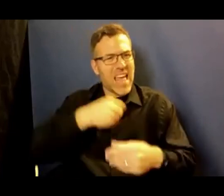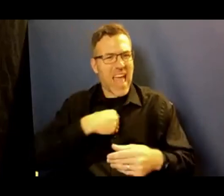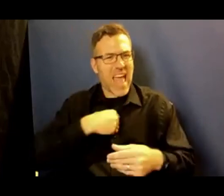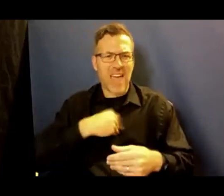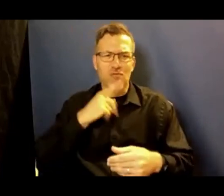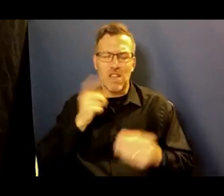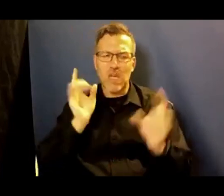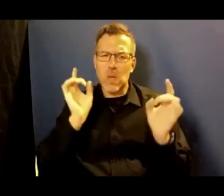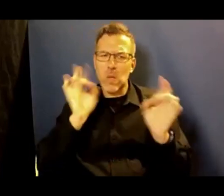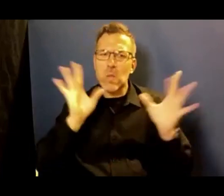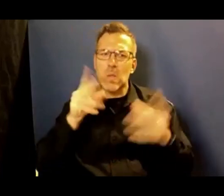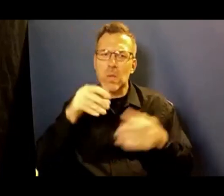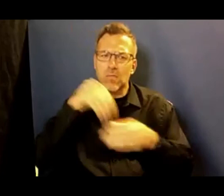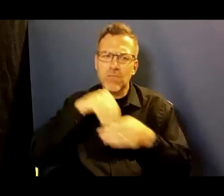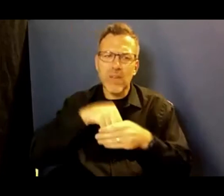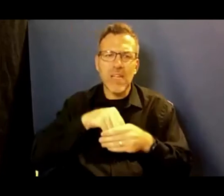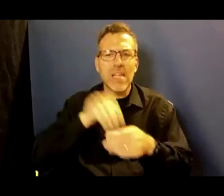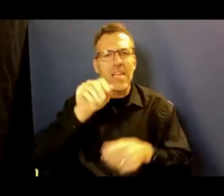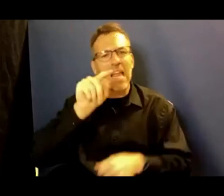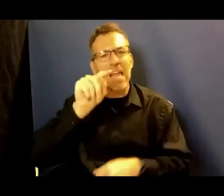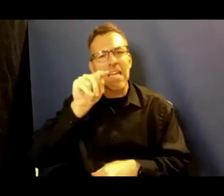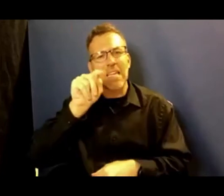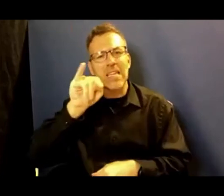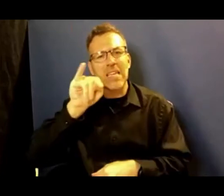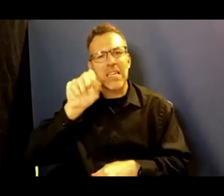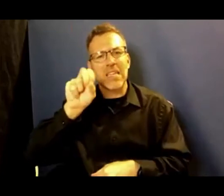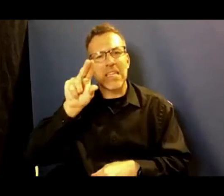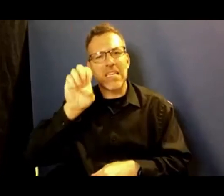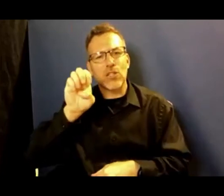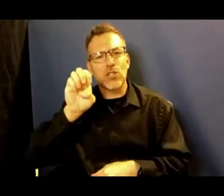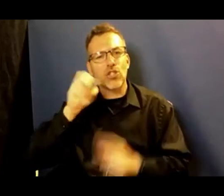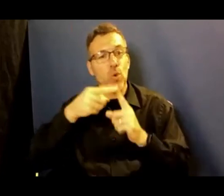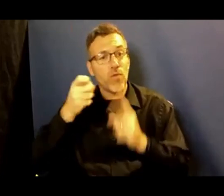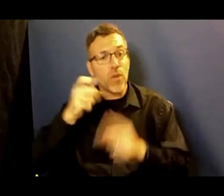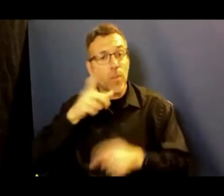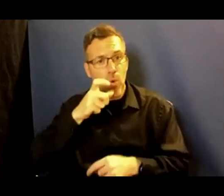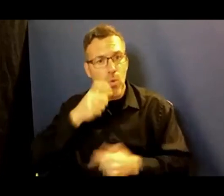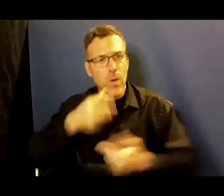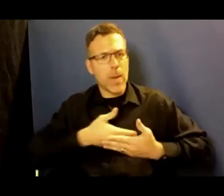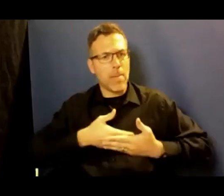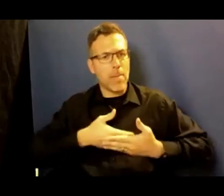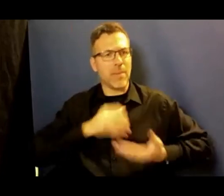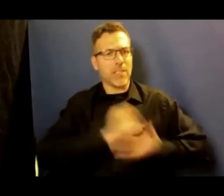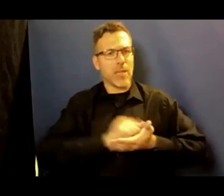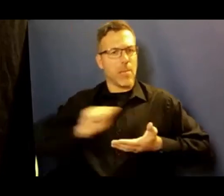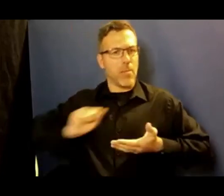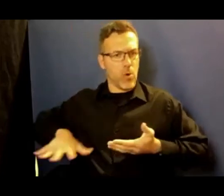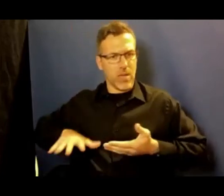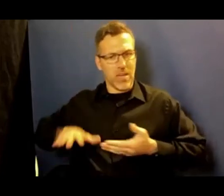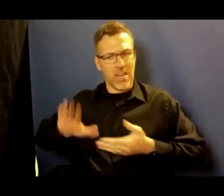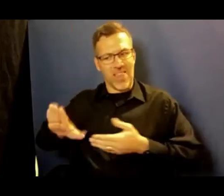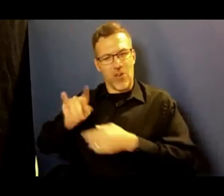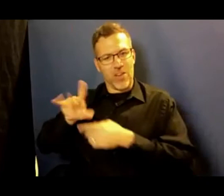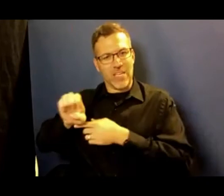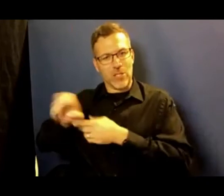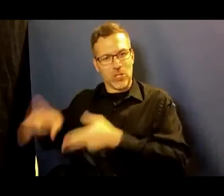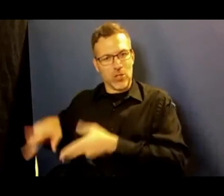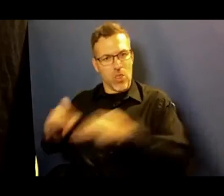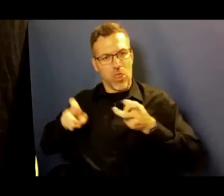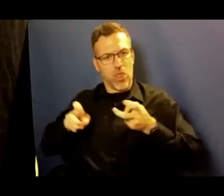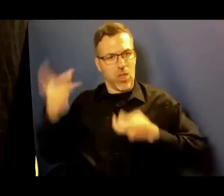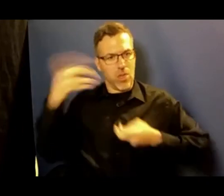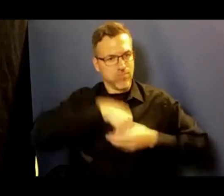such as the tissue from aborted babies. Yeah, so for the messenger RNA vaccine, vaccines,